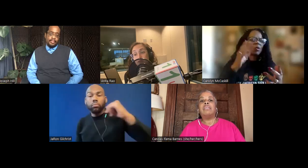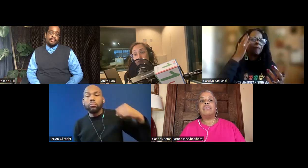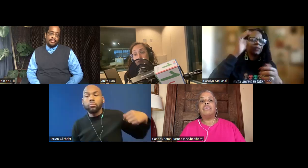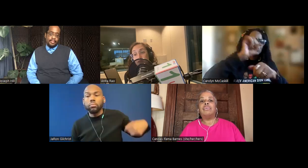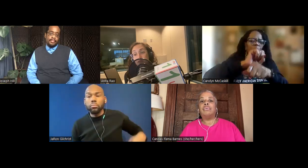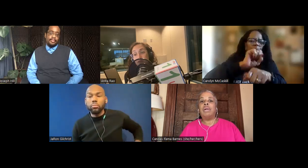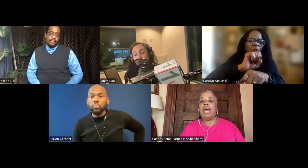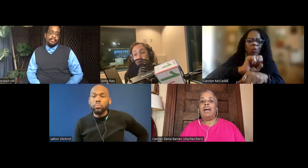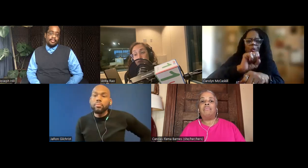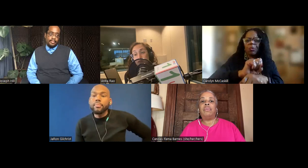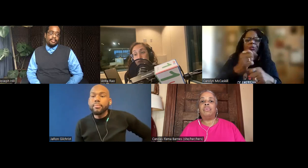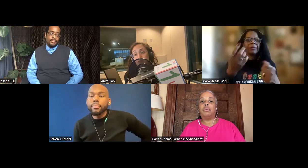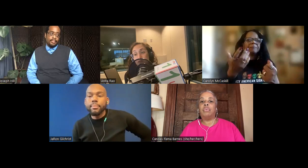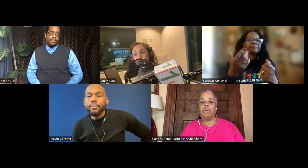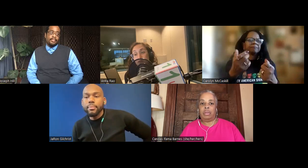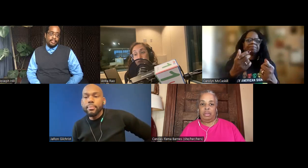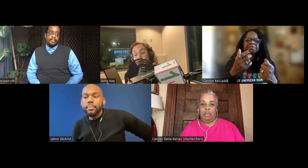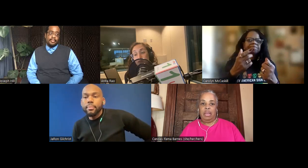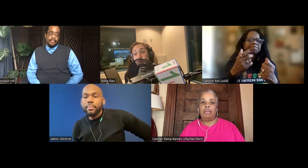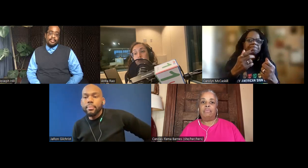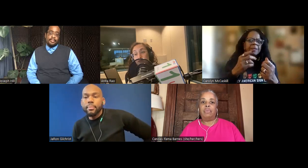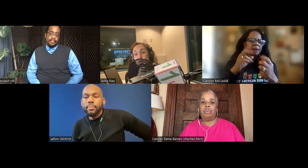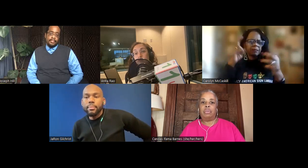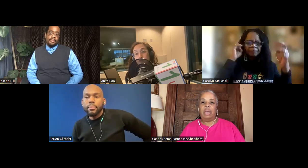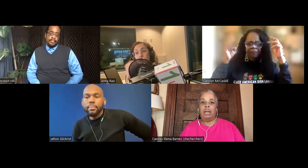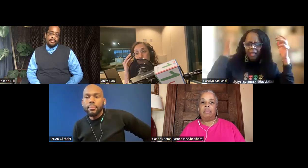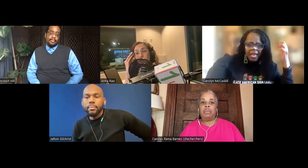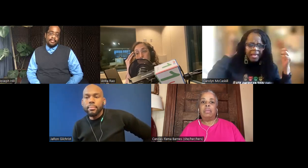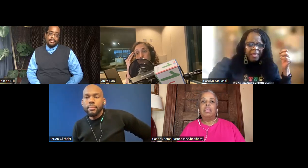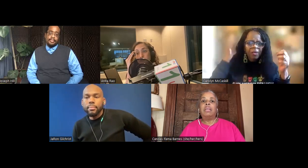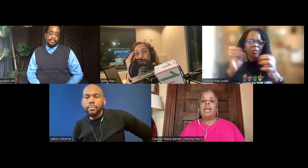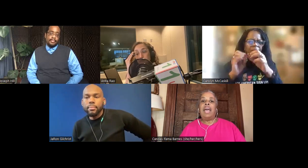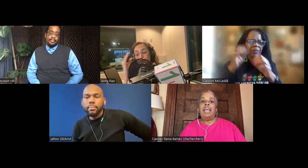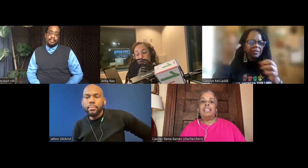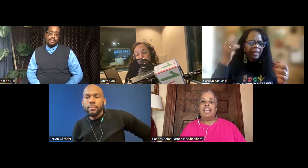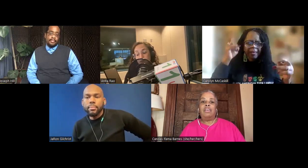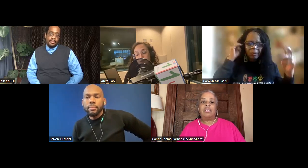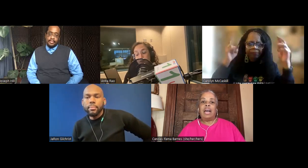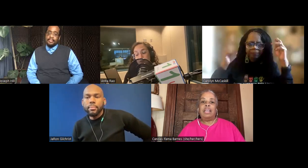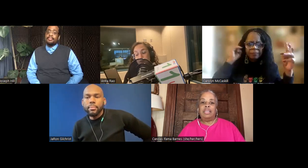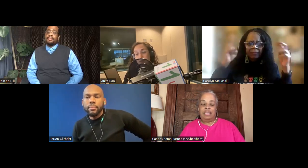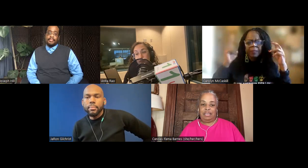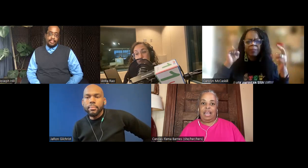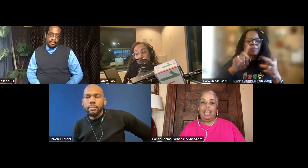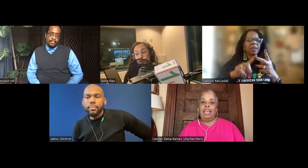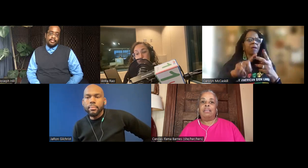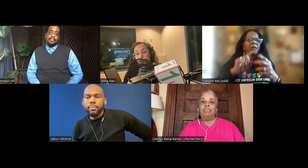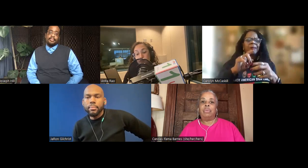training us to have future work and future jobs as hairstylists